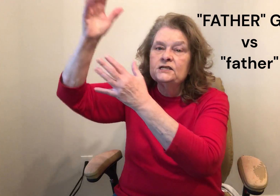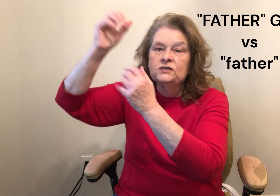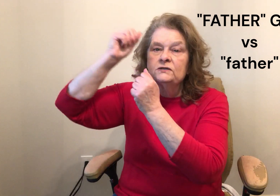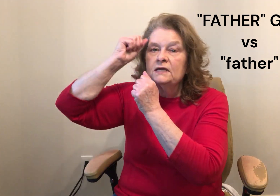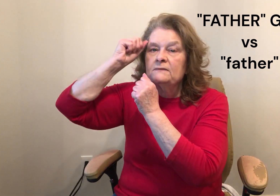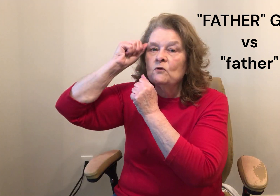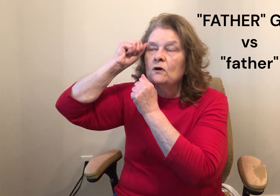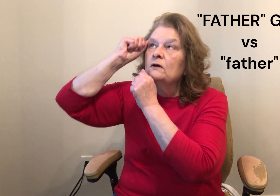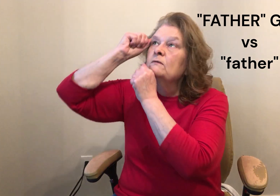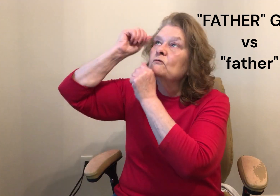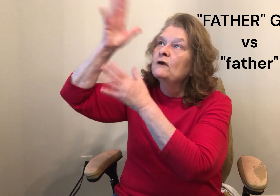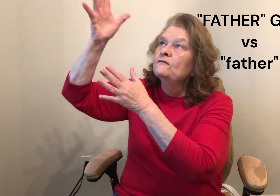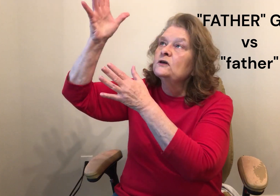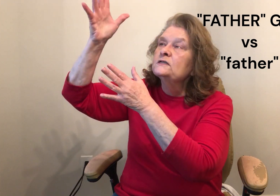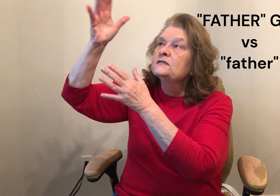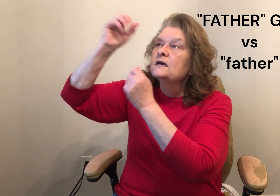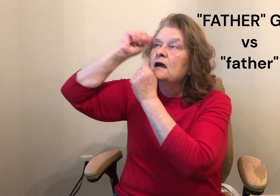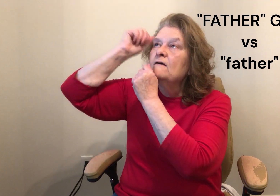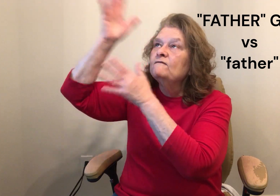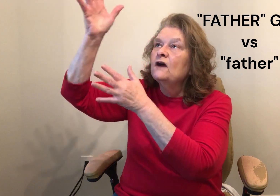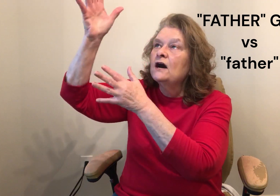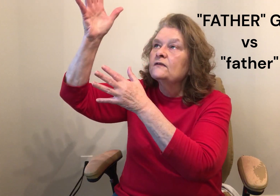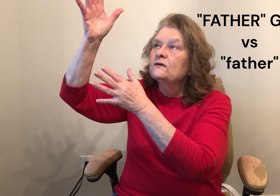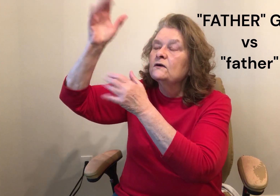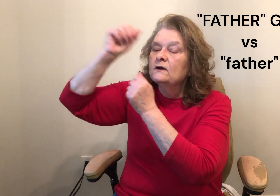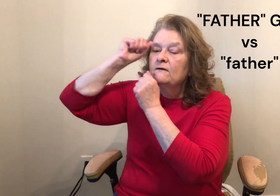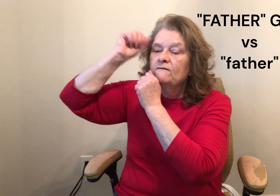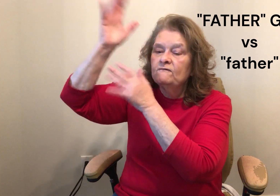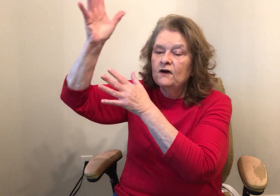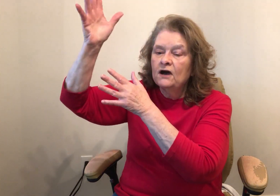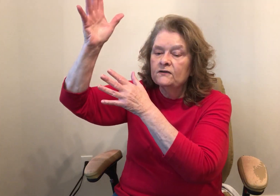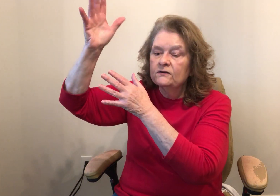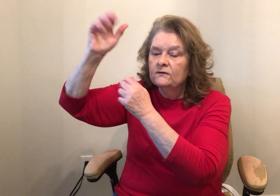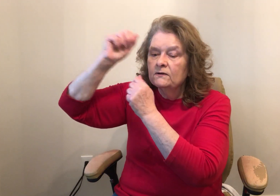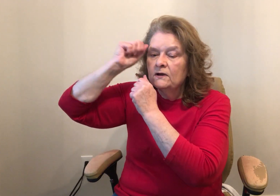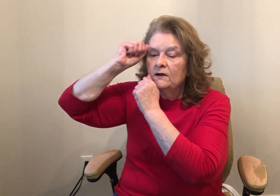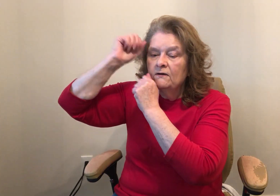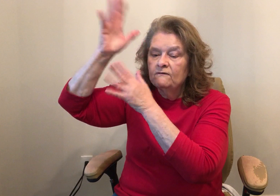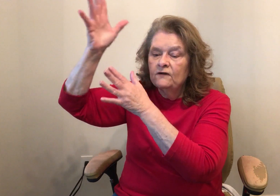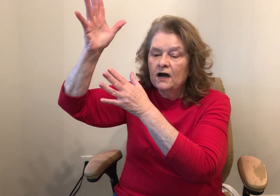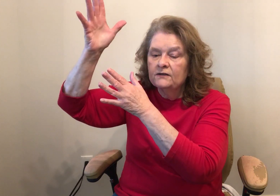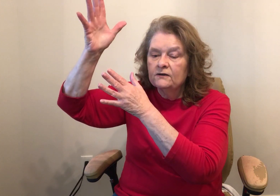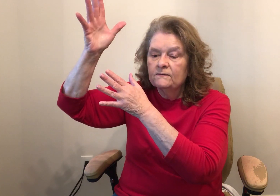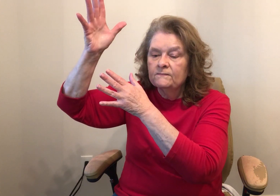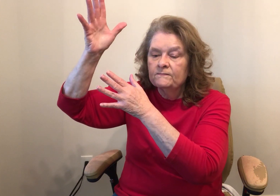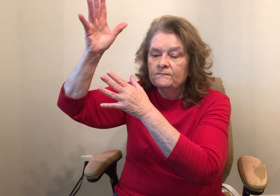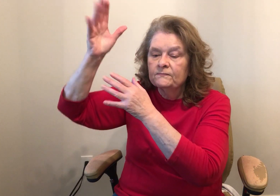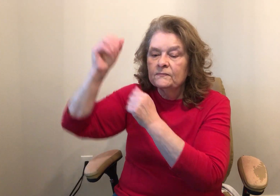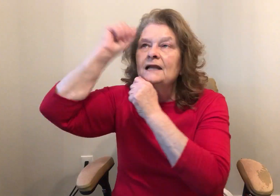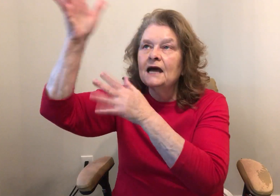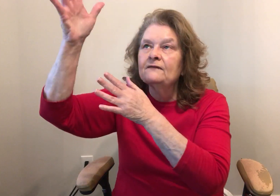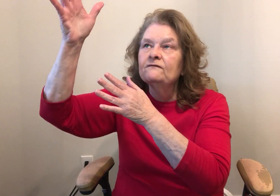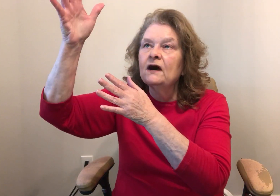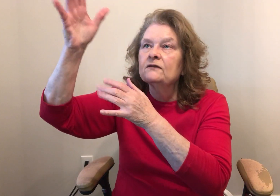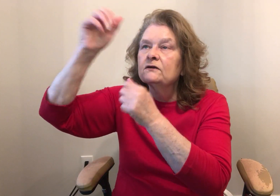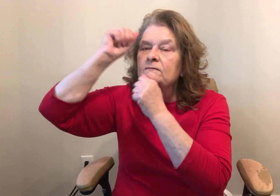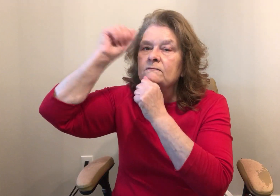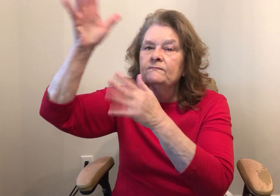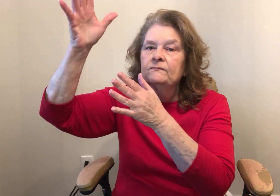dedication and more reverence. Father, Father, Father. Like Father.